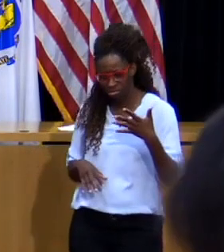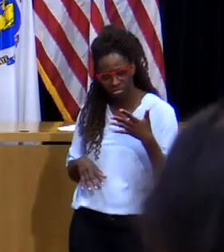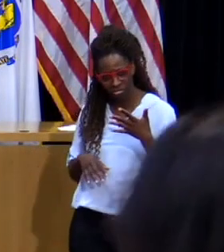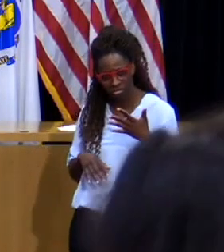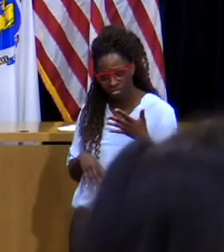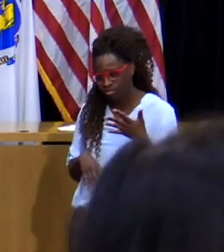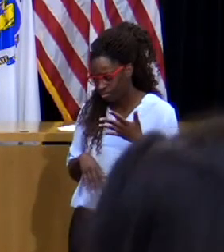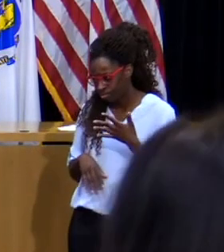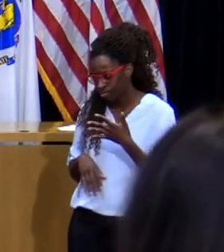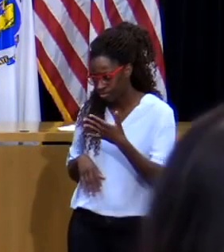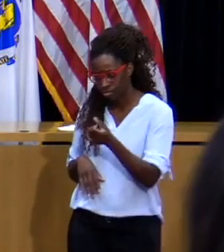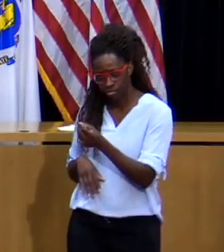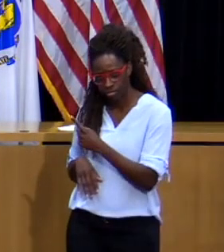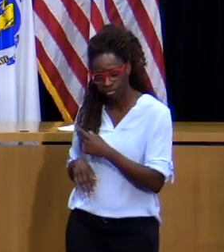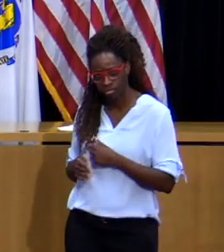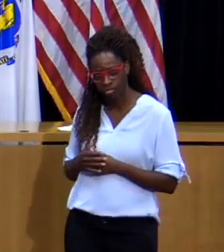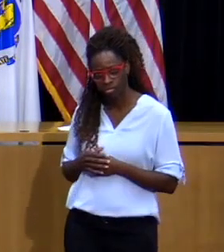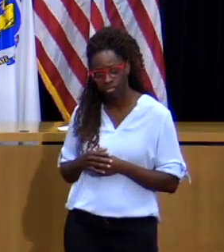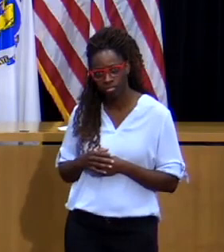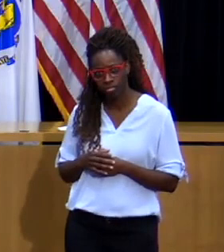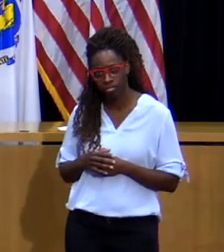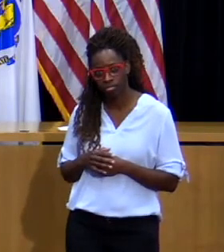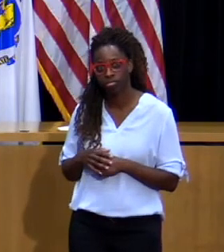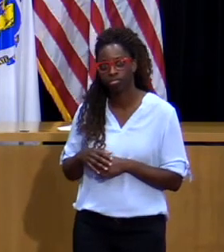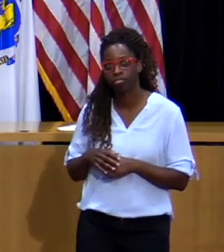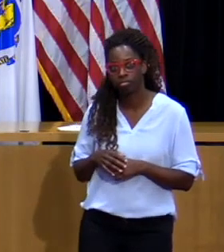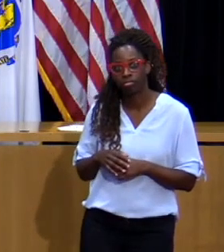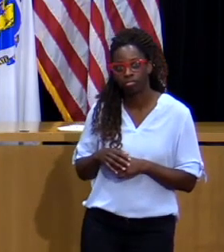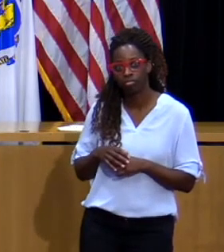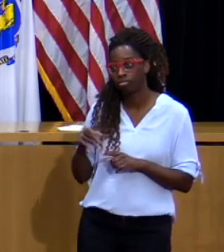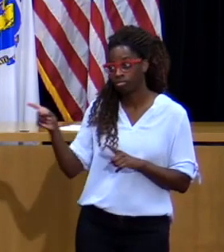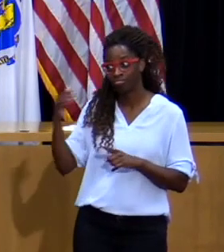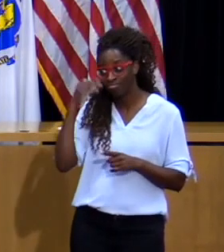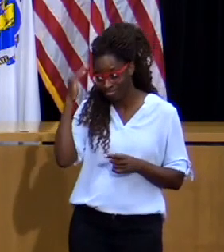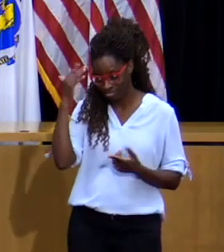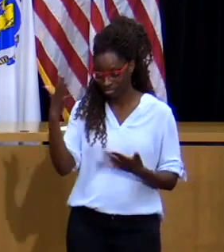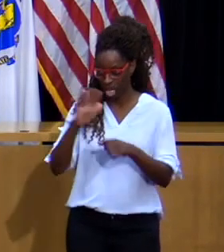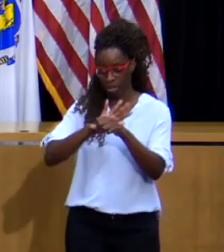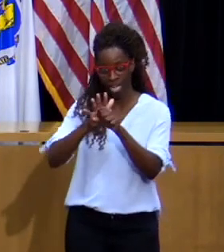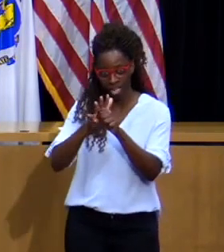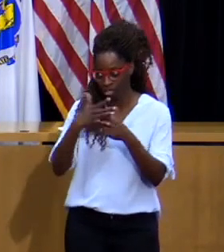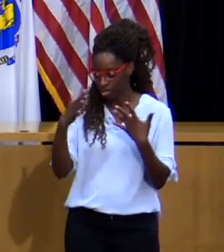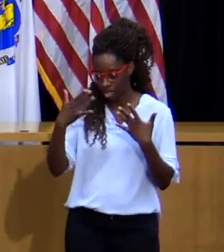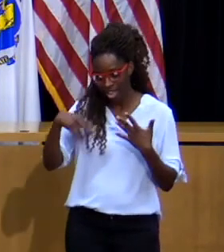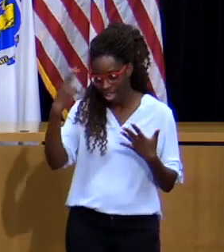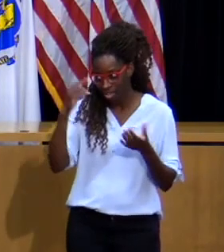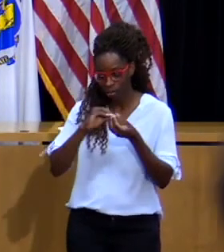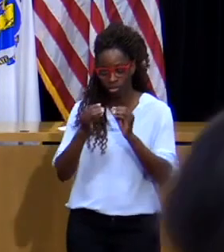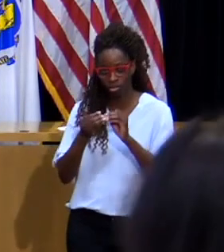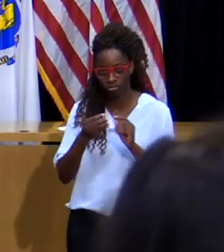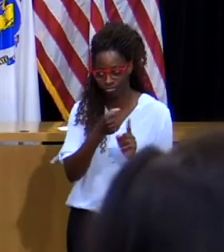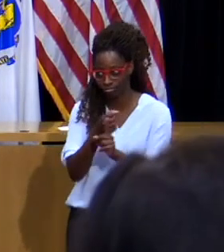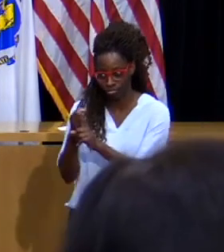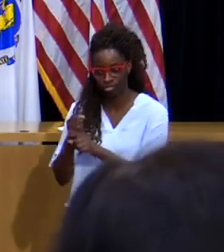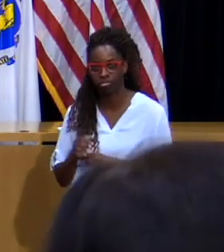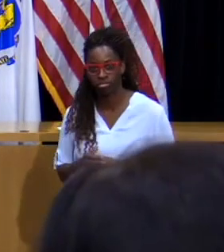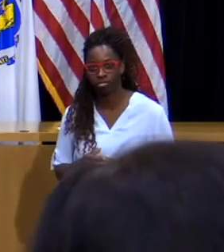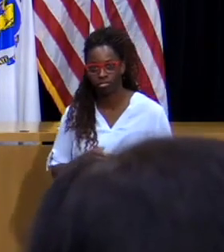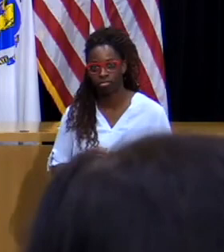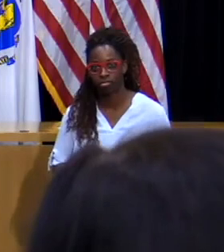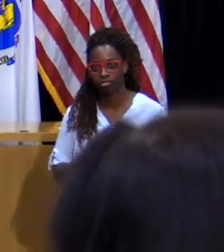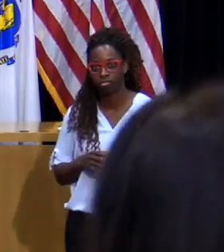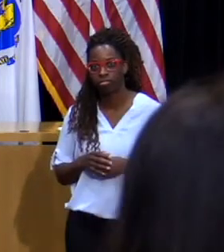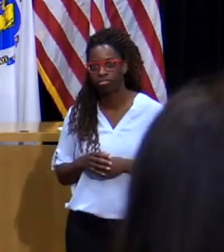know, something you're... It's pretty, in a pandemic, crystal balls don't really work. Well, I think a lot of people just want to